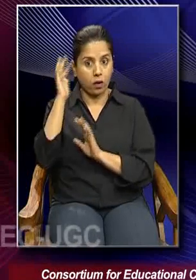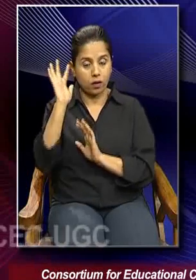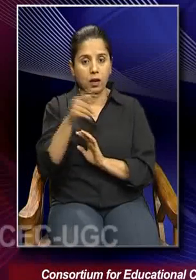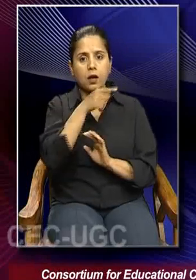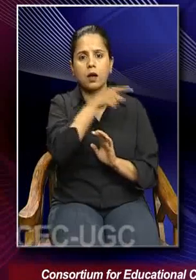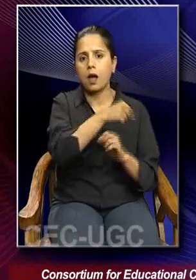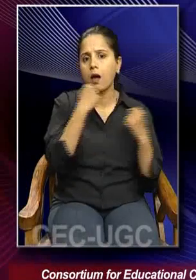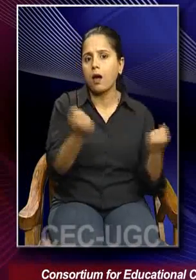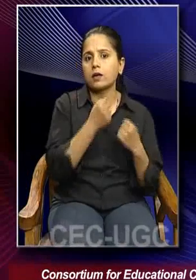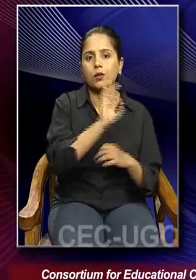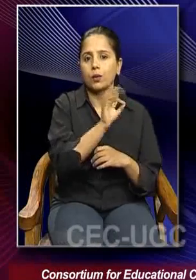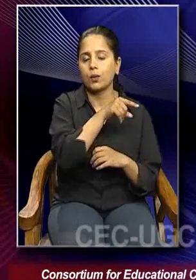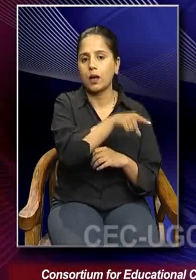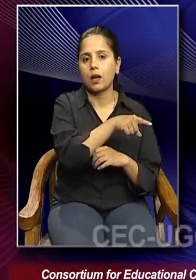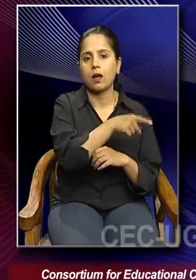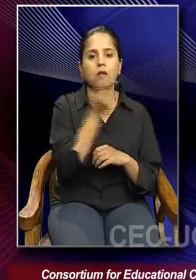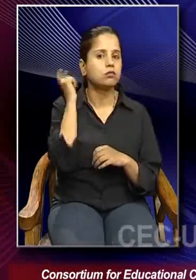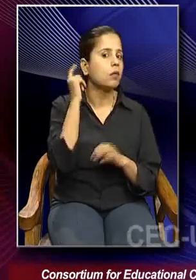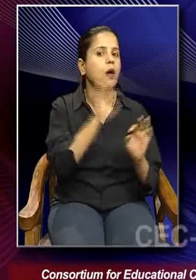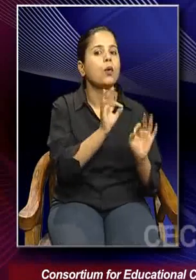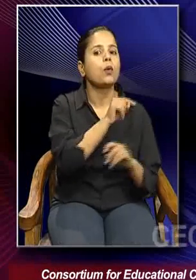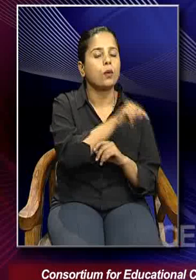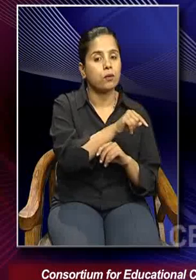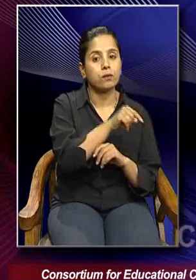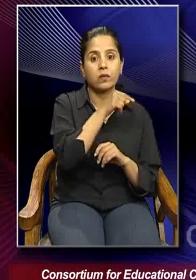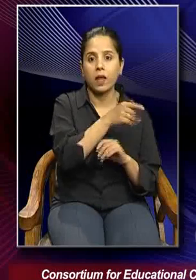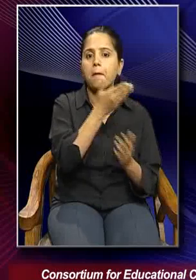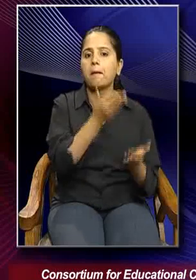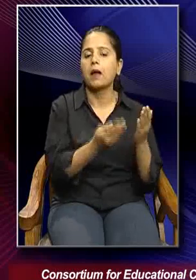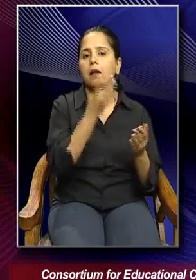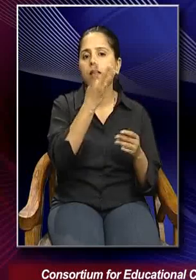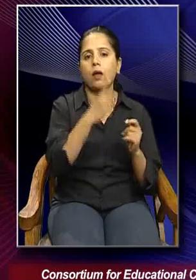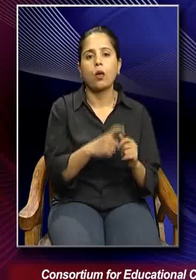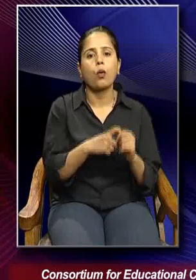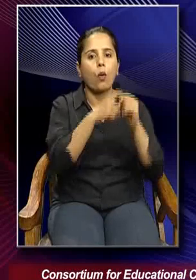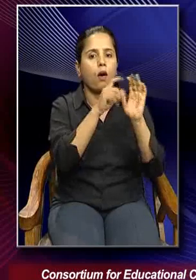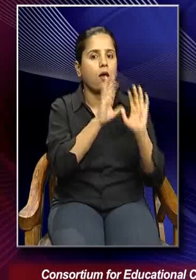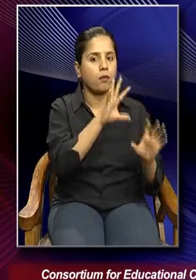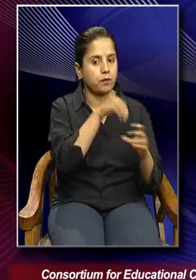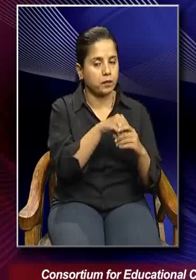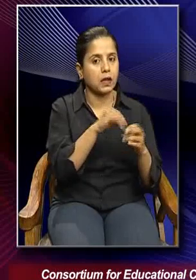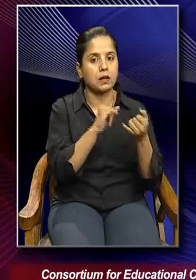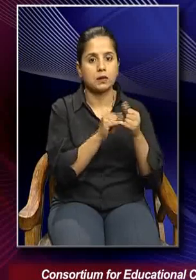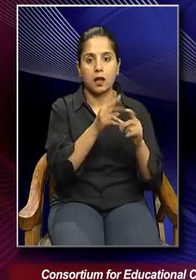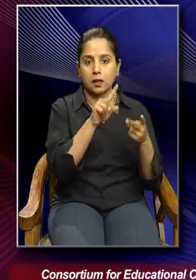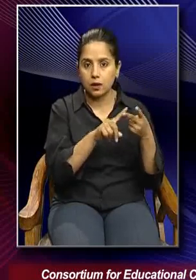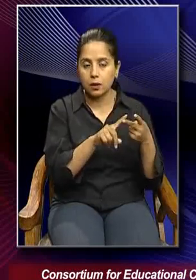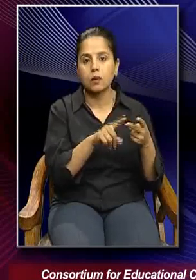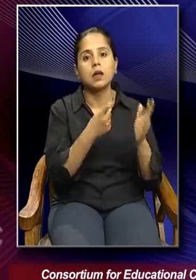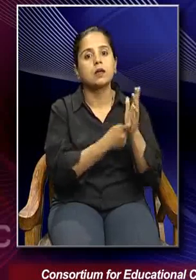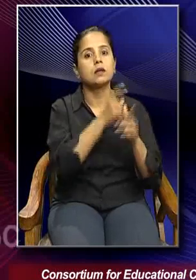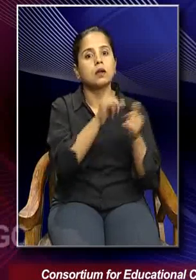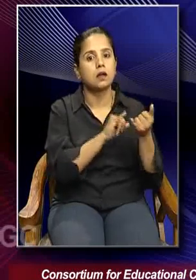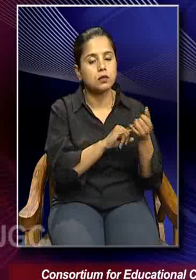inactive, and is the balance of the three gunas, which are the sattva, rajas, and tamas, and these